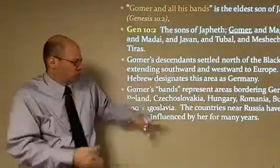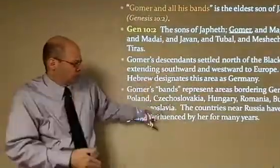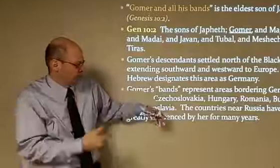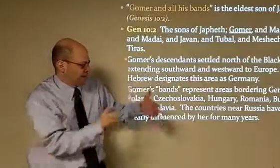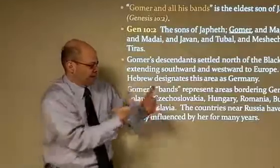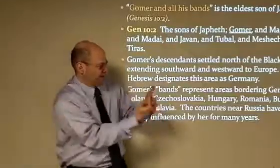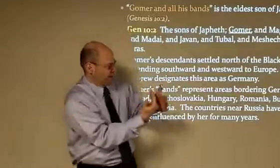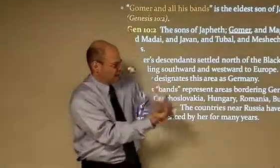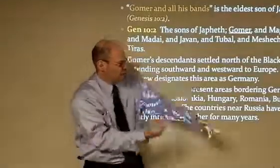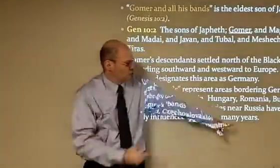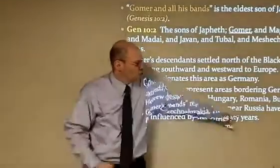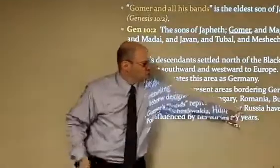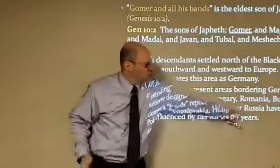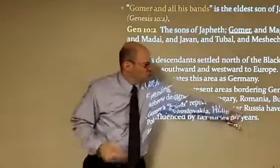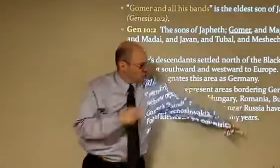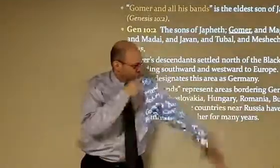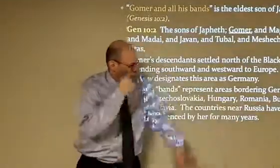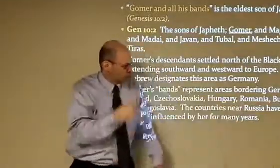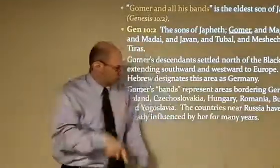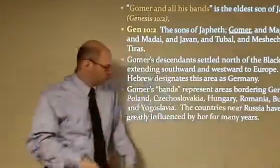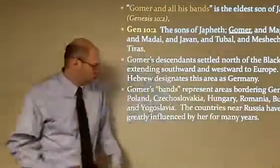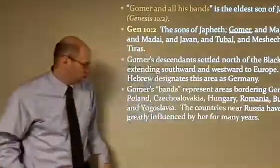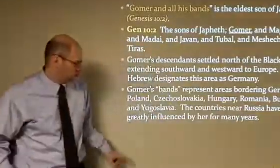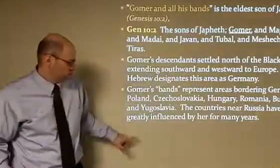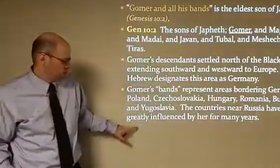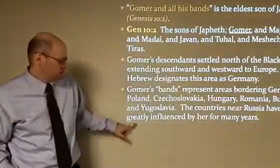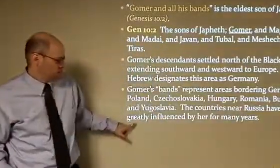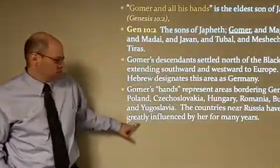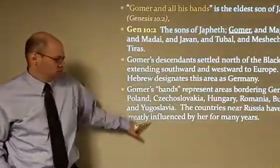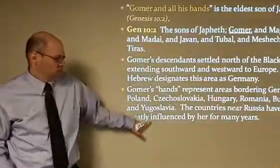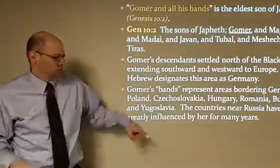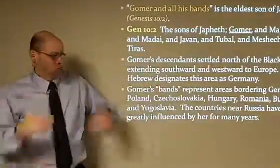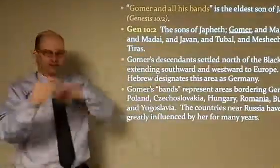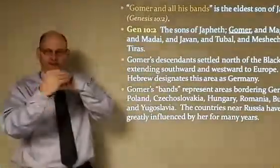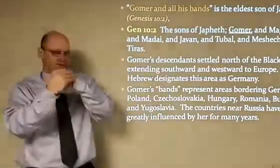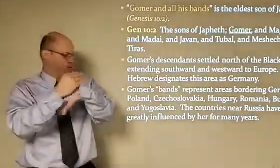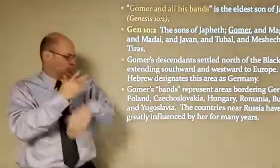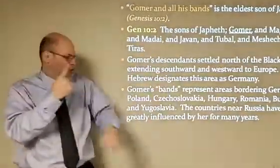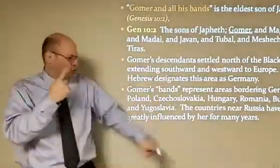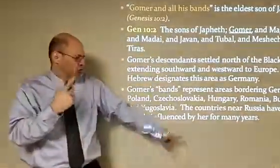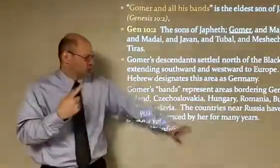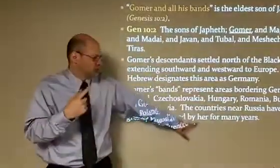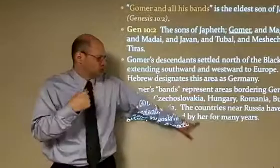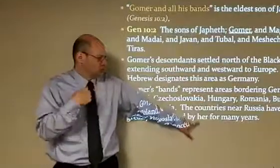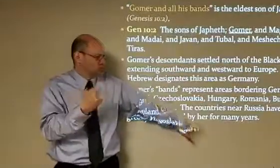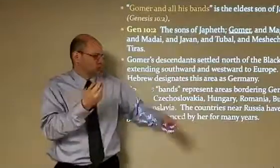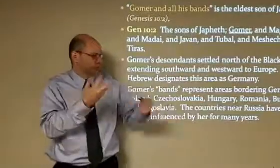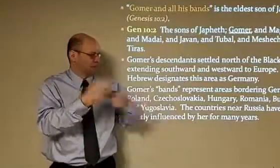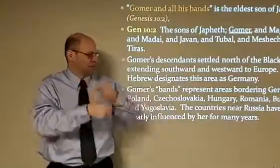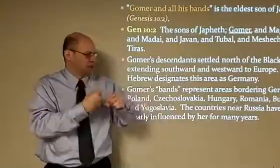The countries near Russia have been greatly influenced by her for many